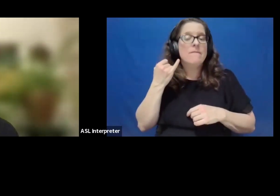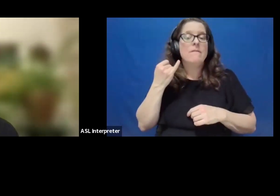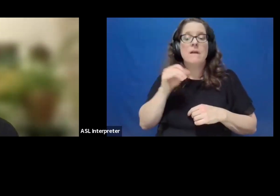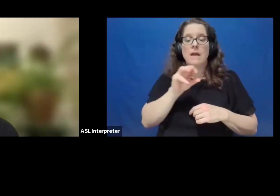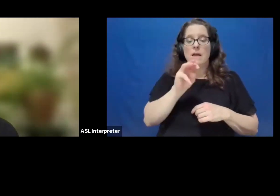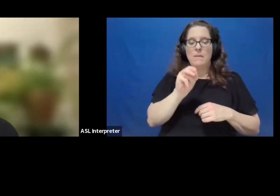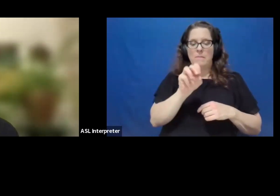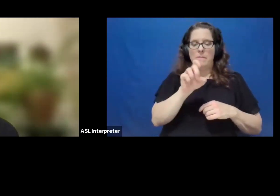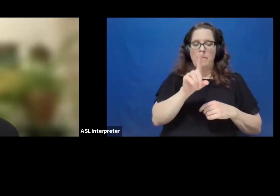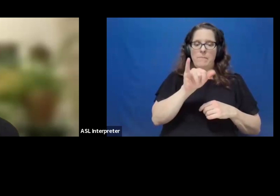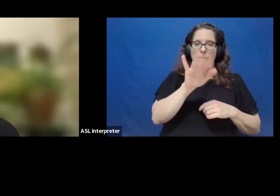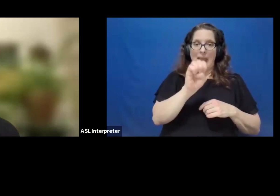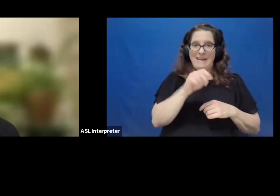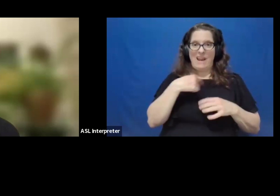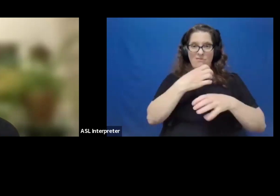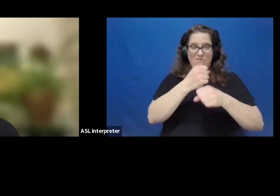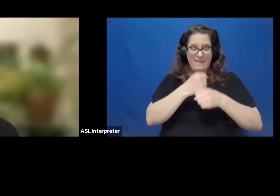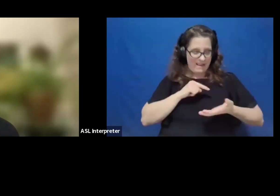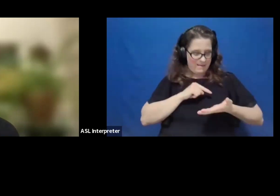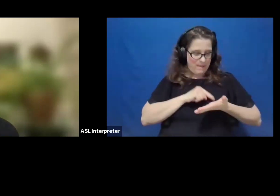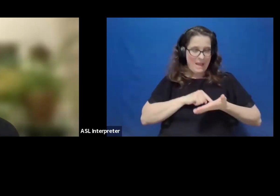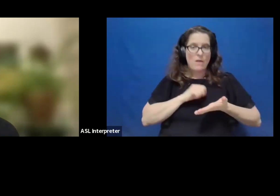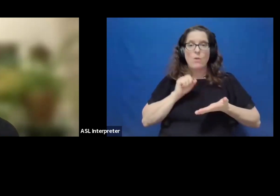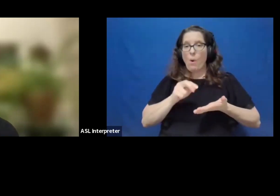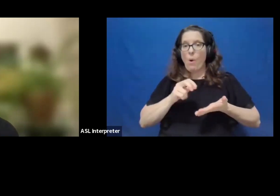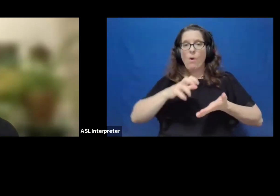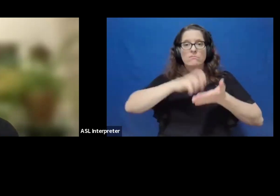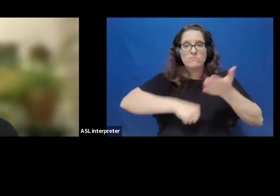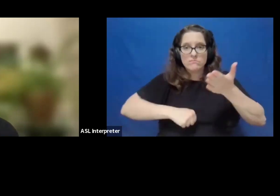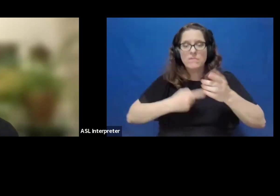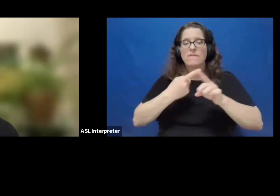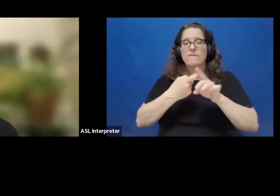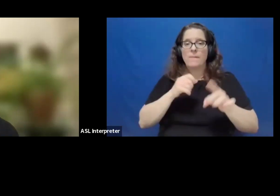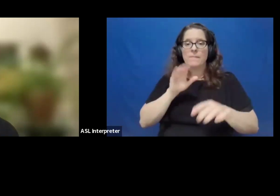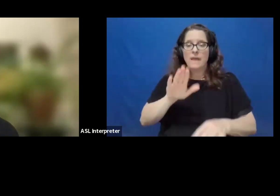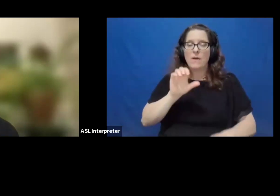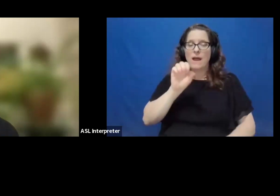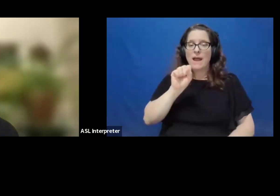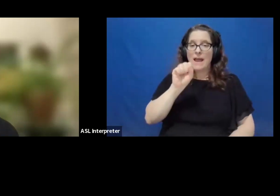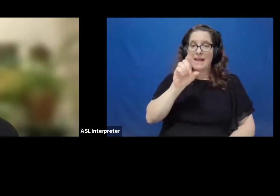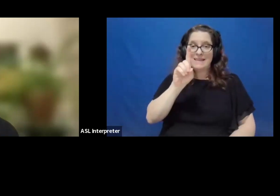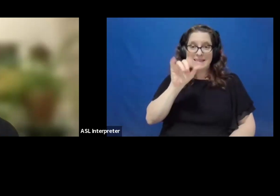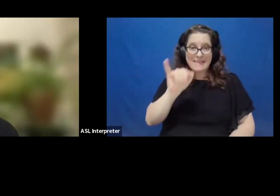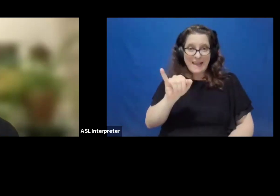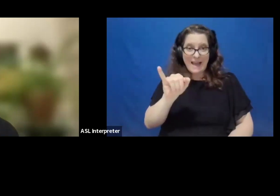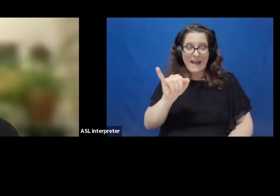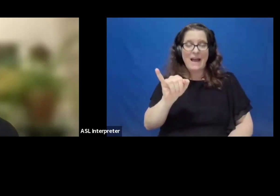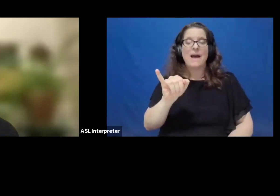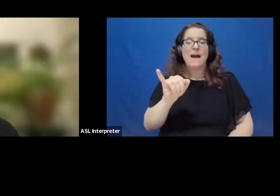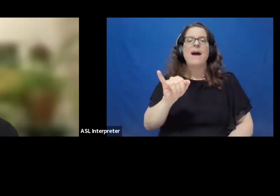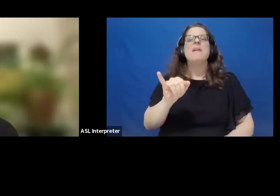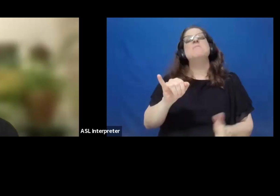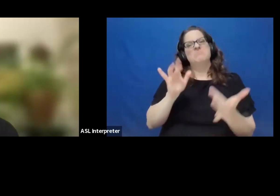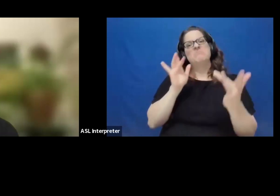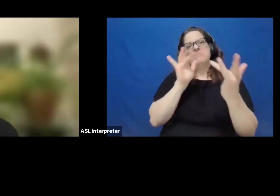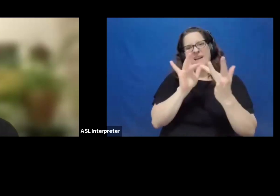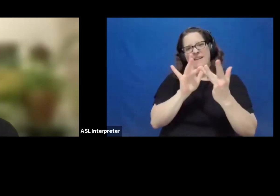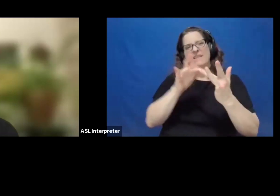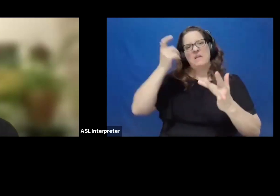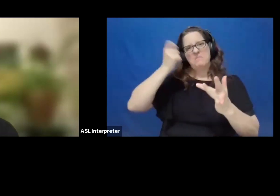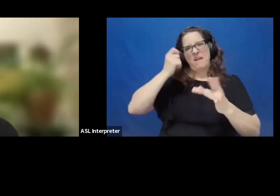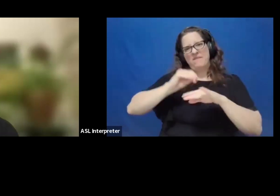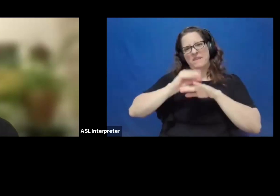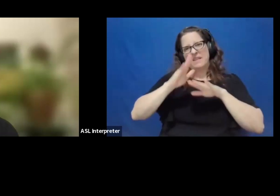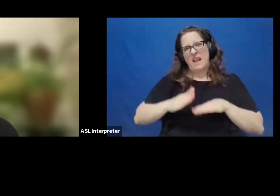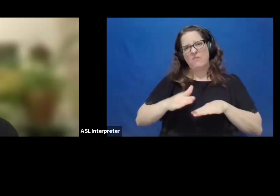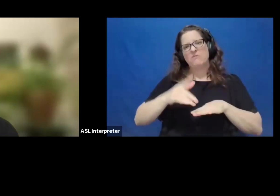your family member, or taken out of their SSDI benefit, definitely confer with a benefits counselor. They can get